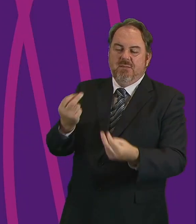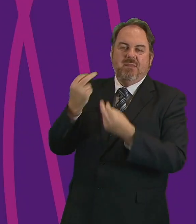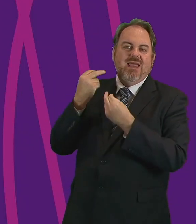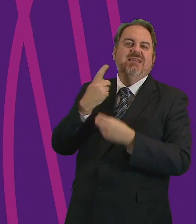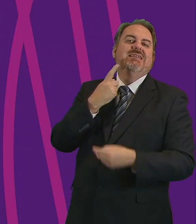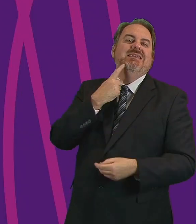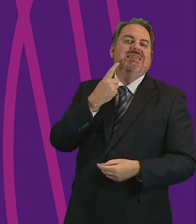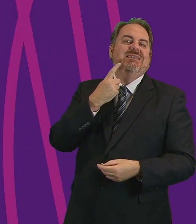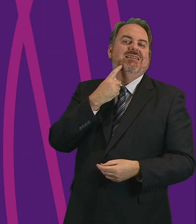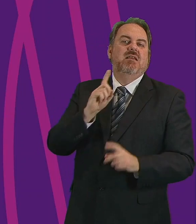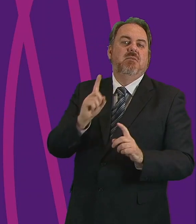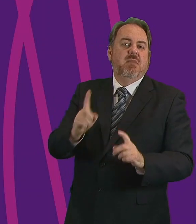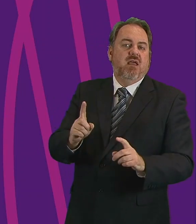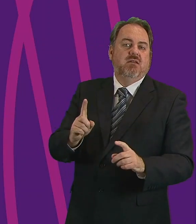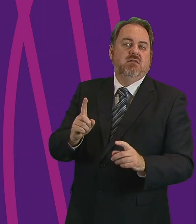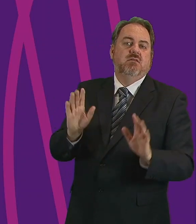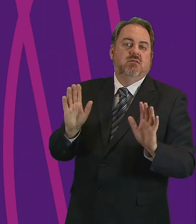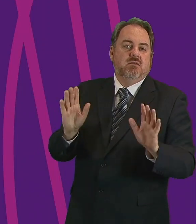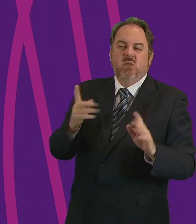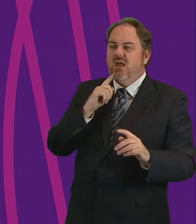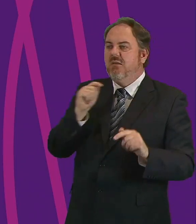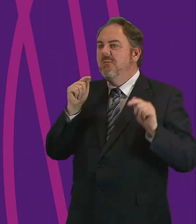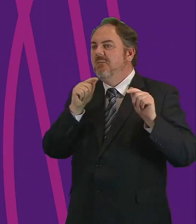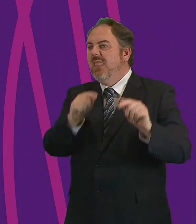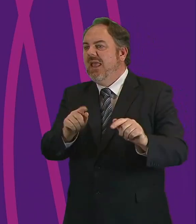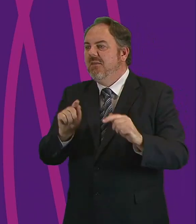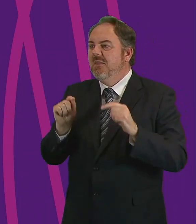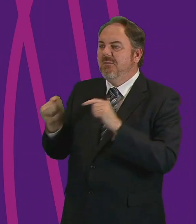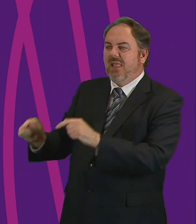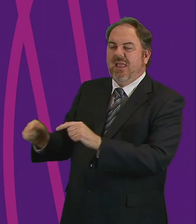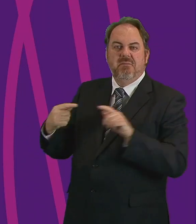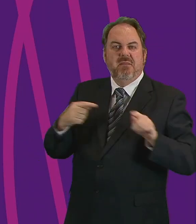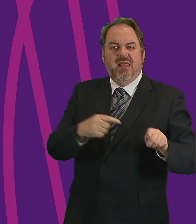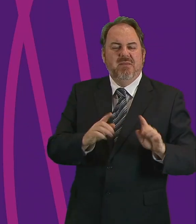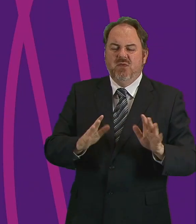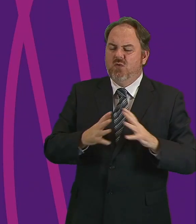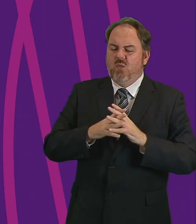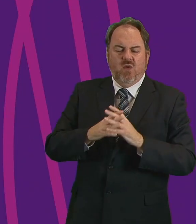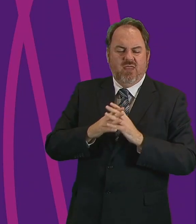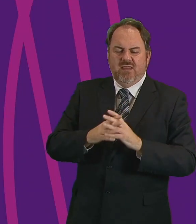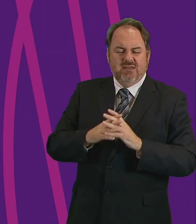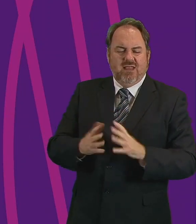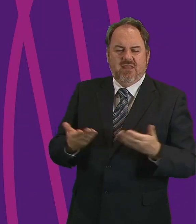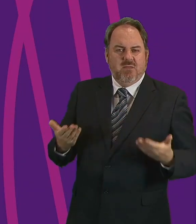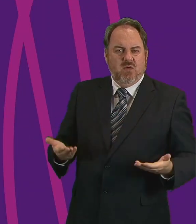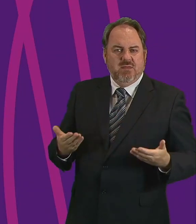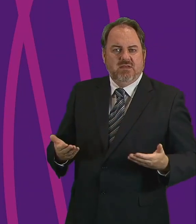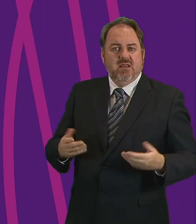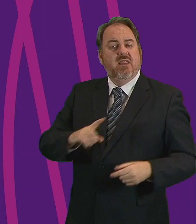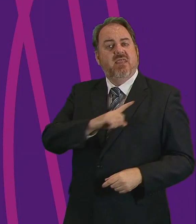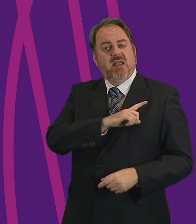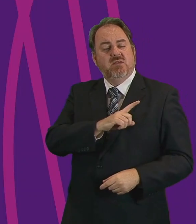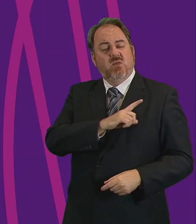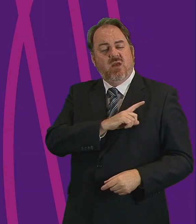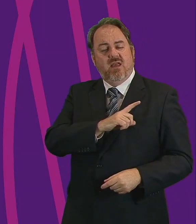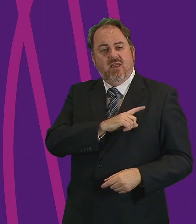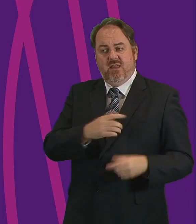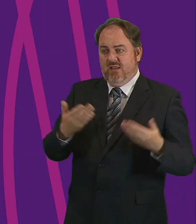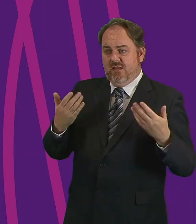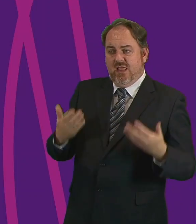required. The cries of blame from Jackie Baillie are not helpful in this context. That's why, after all, the review process was